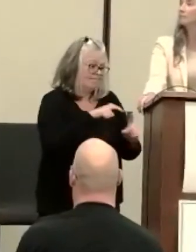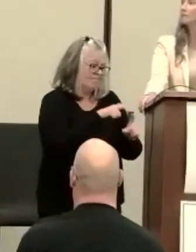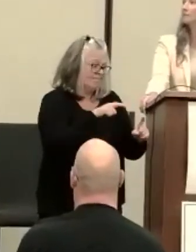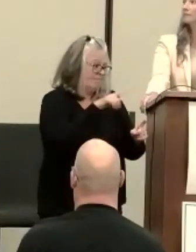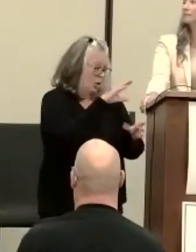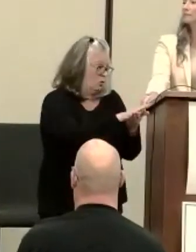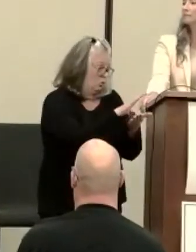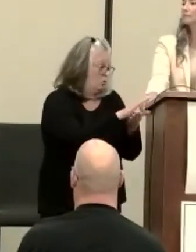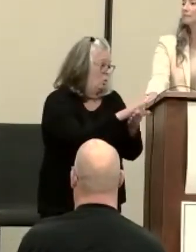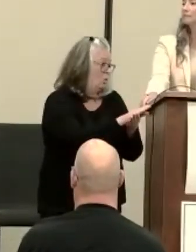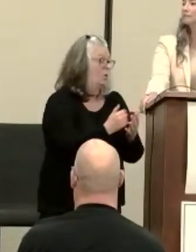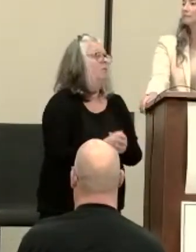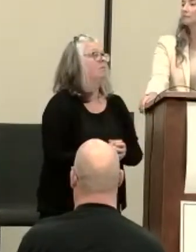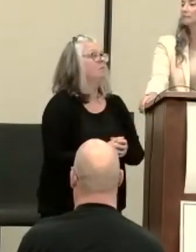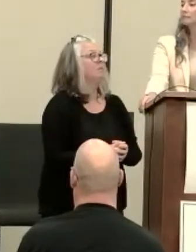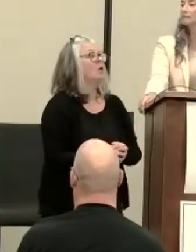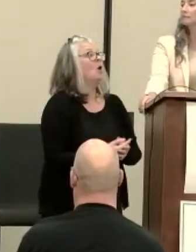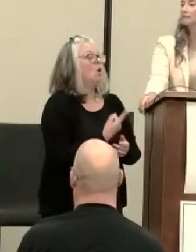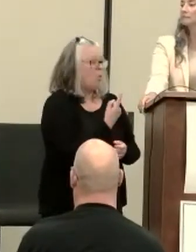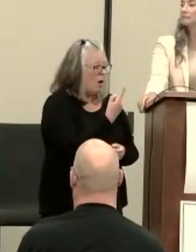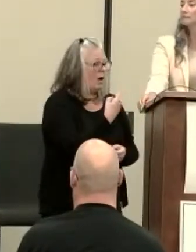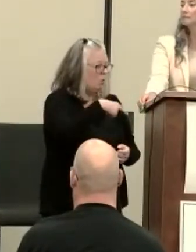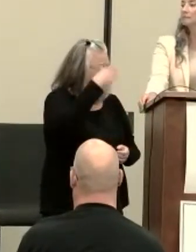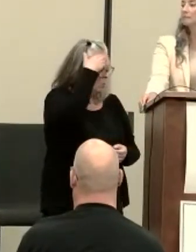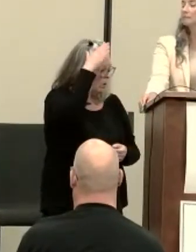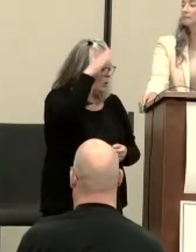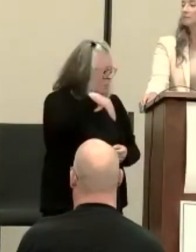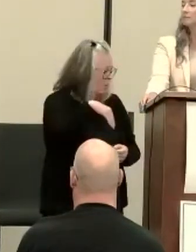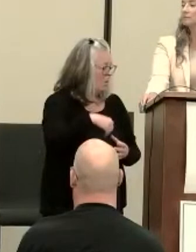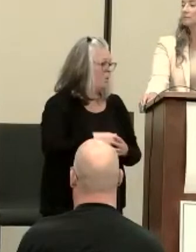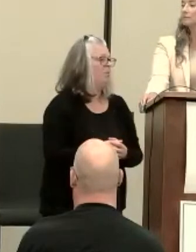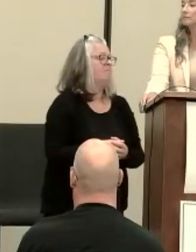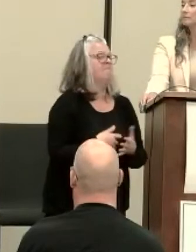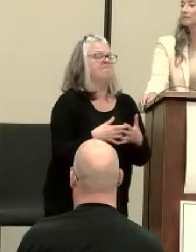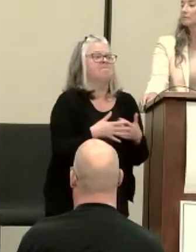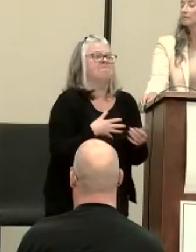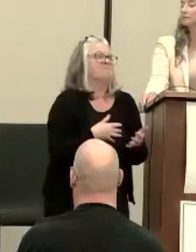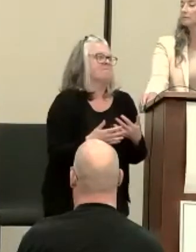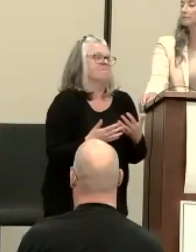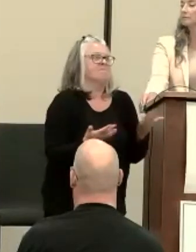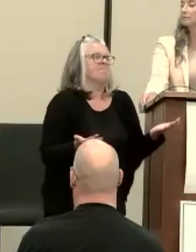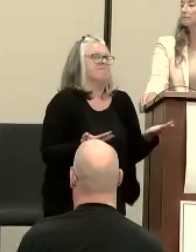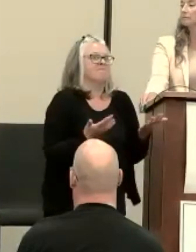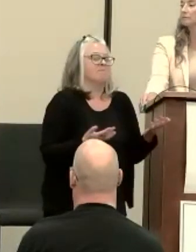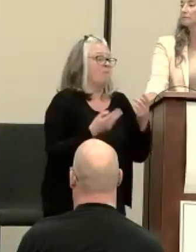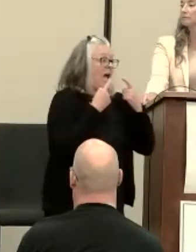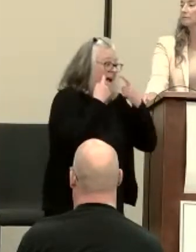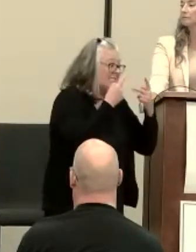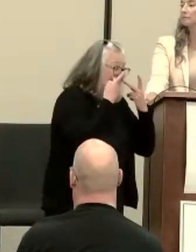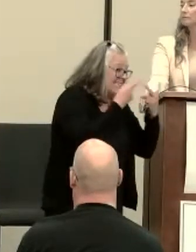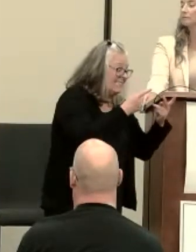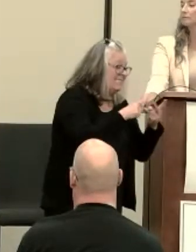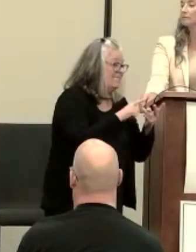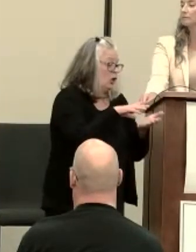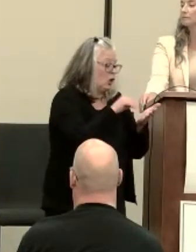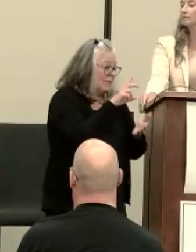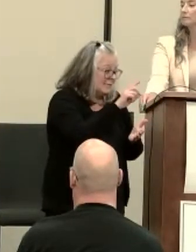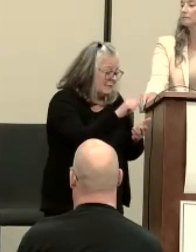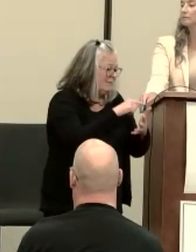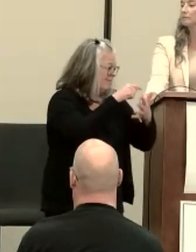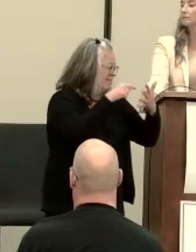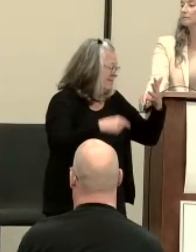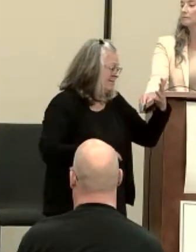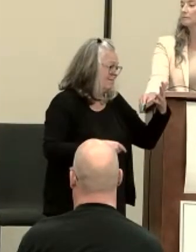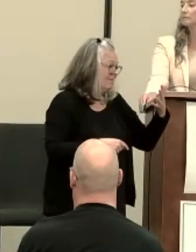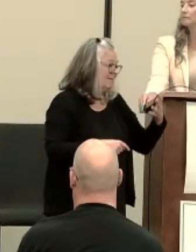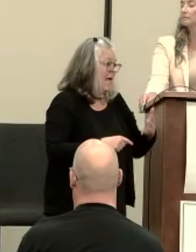So one of the things that we know is that whether could be anything, eyesight, hearing, learning disabilities, we want to make sure that at